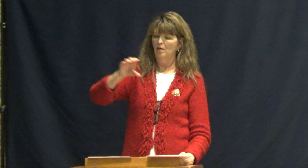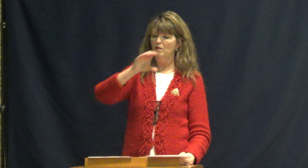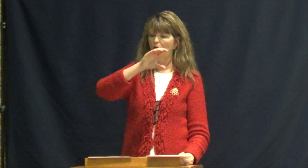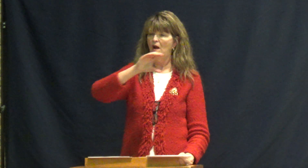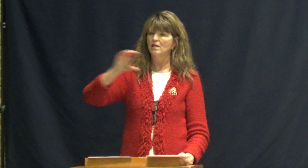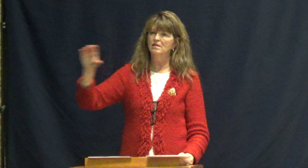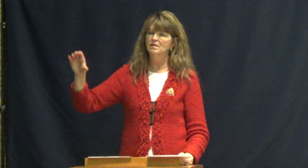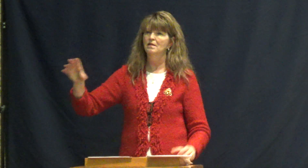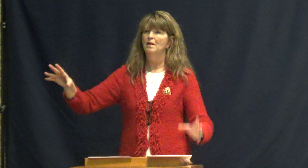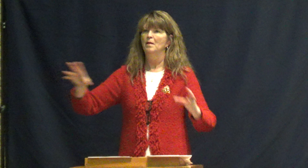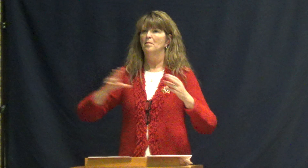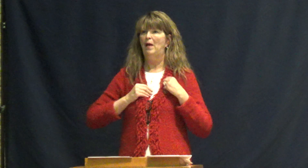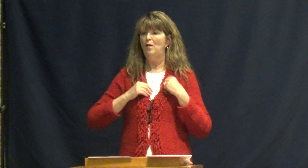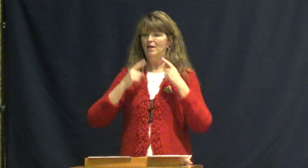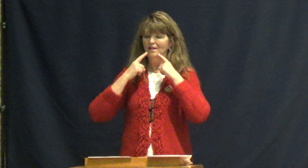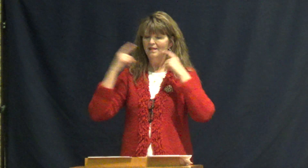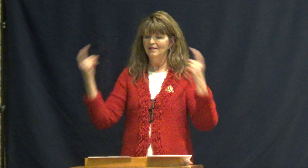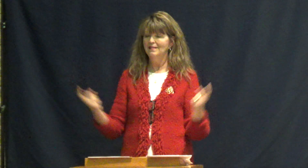cross,